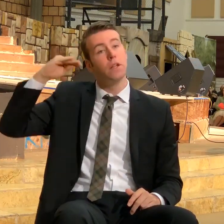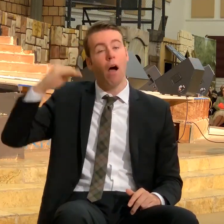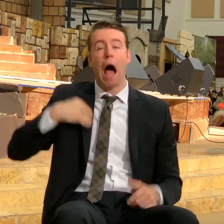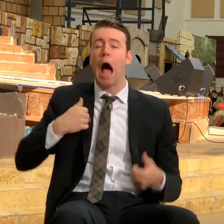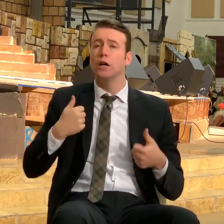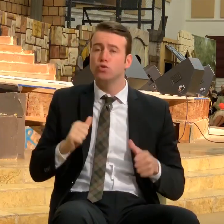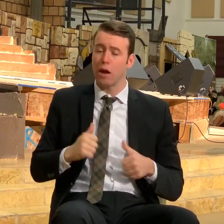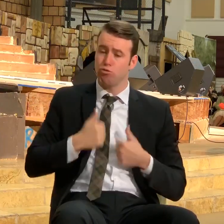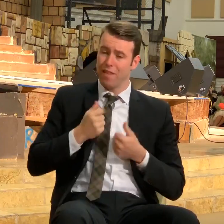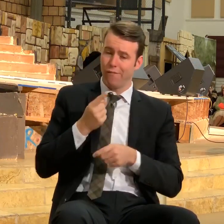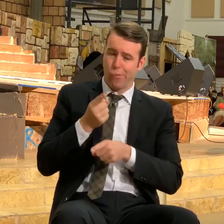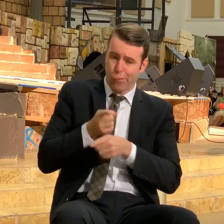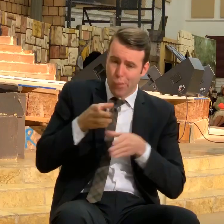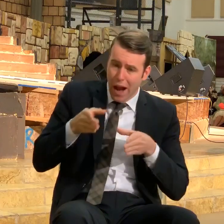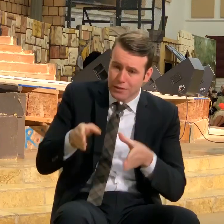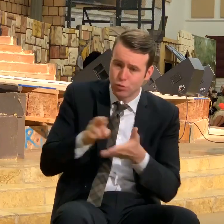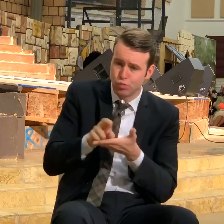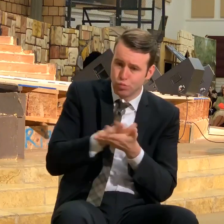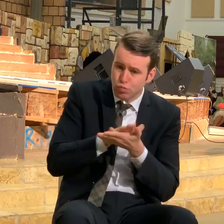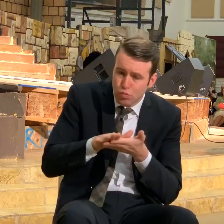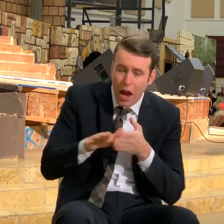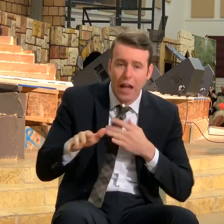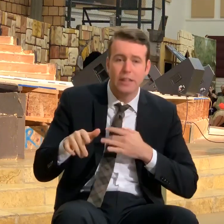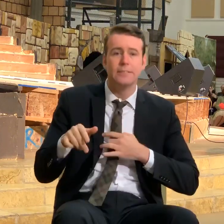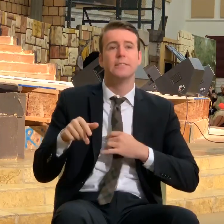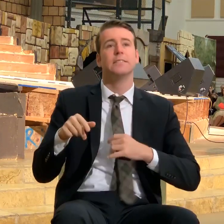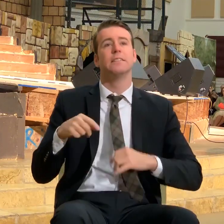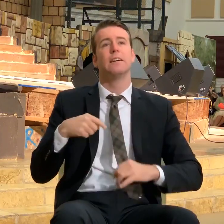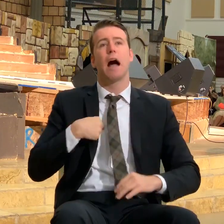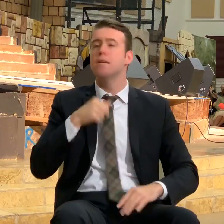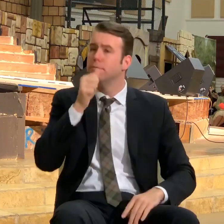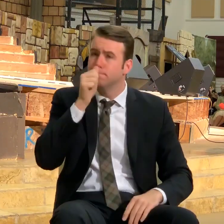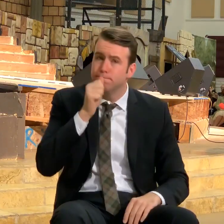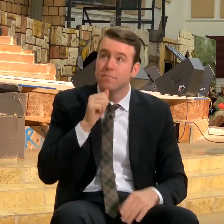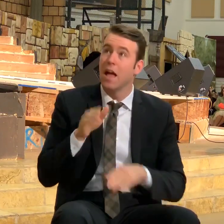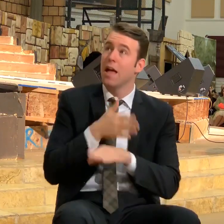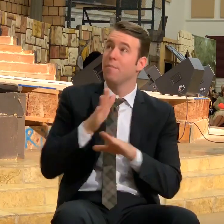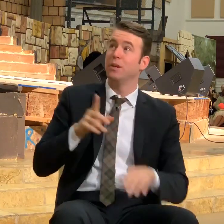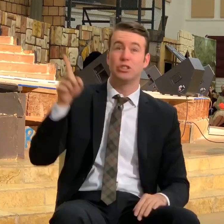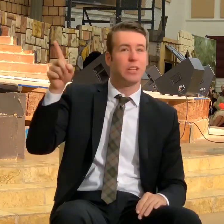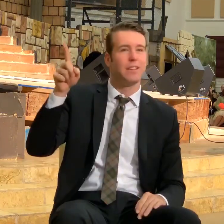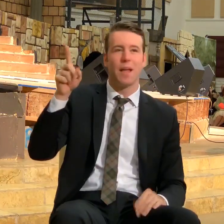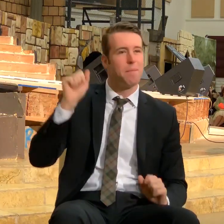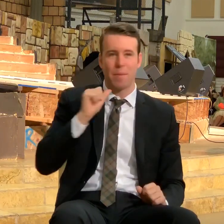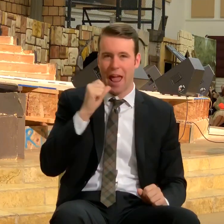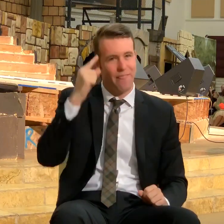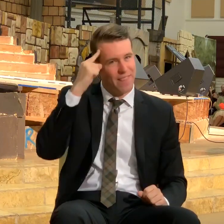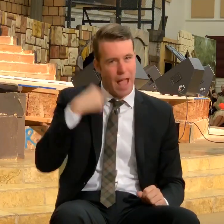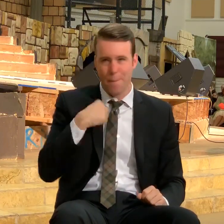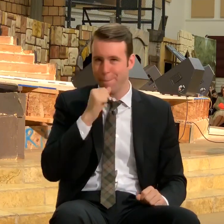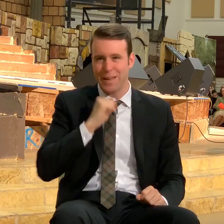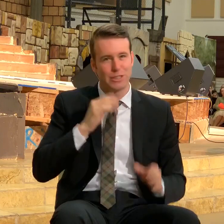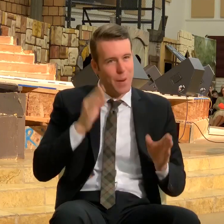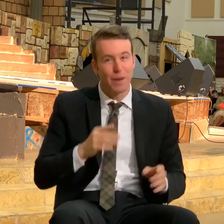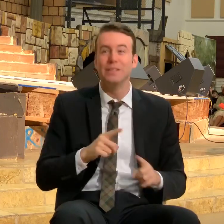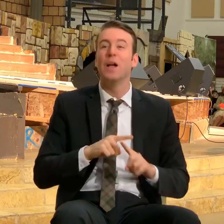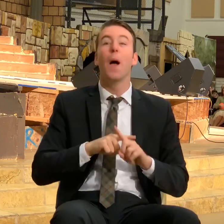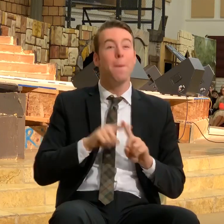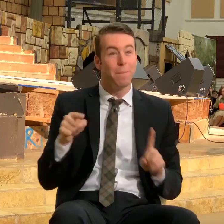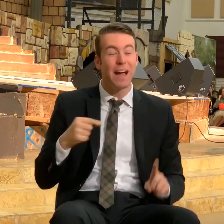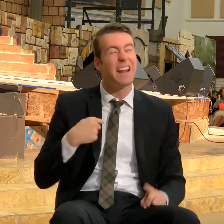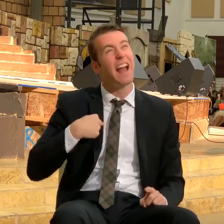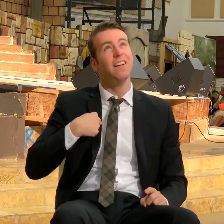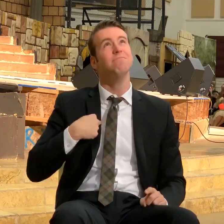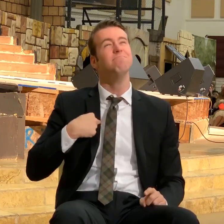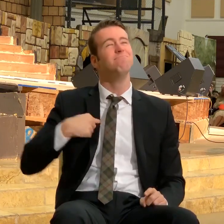to live a righteous life. I think I'm a patient guy. The musicians and singers may not think so much, but I like to